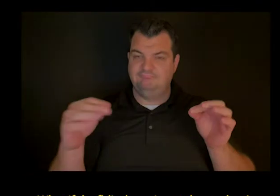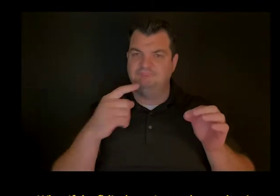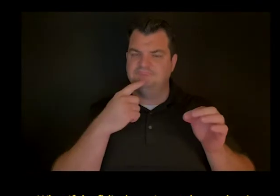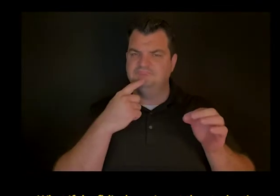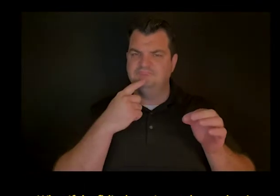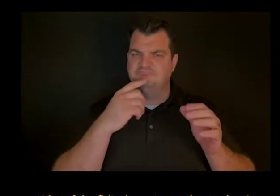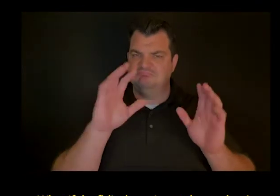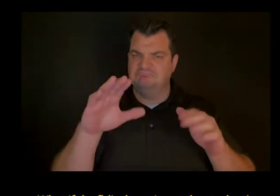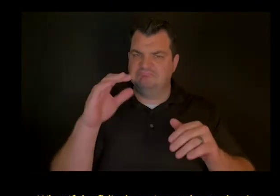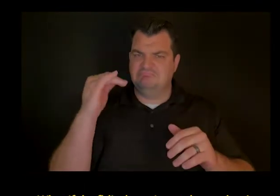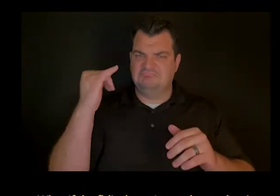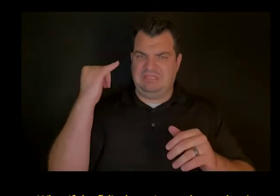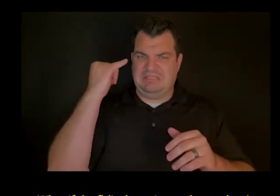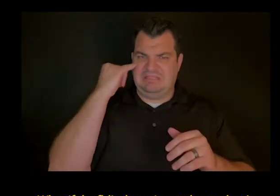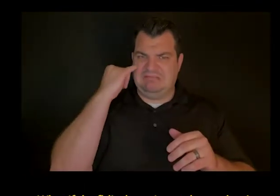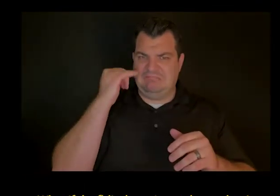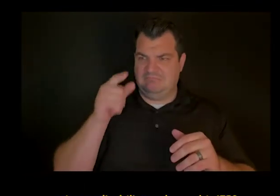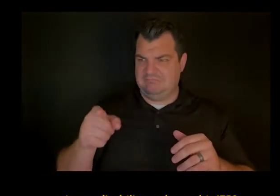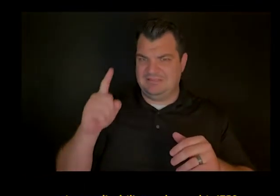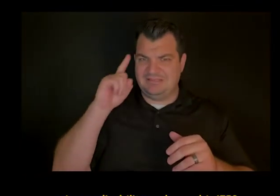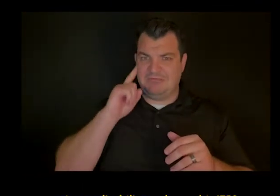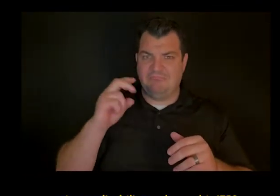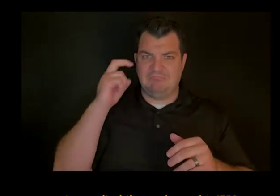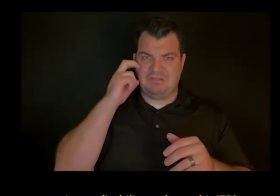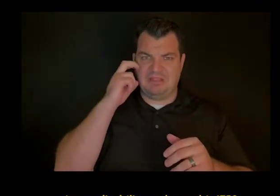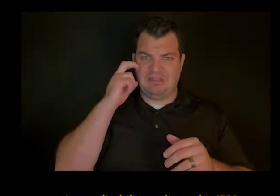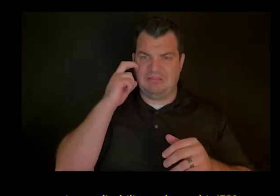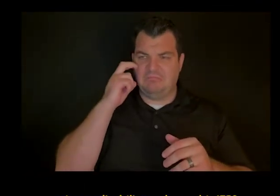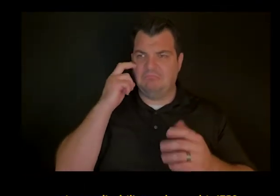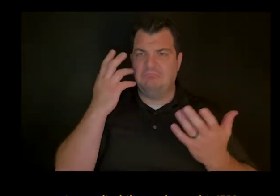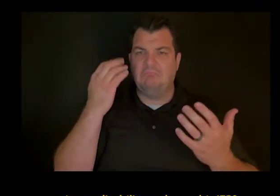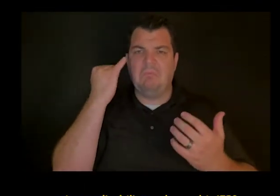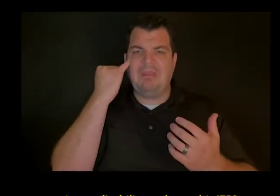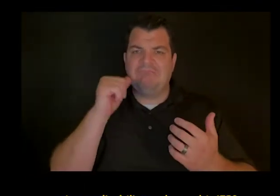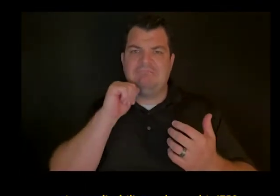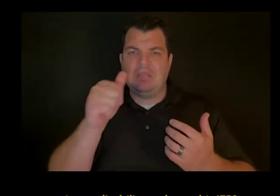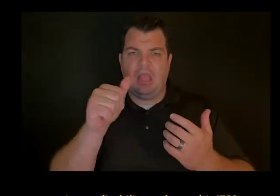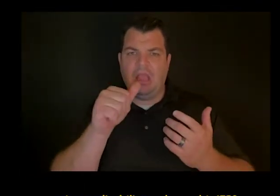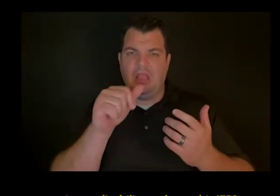What if deafblindness is not the student's primary disability on her or his IEP?